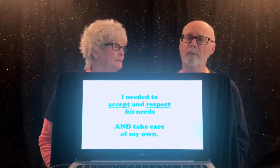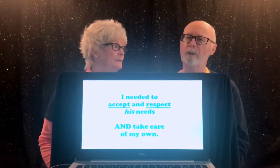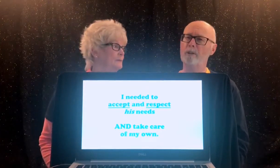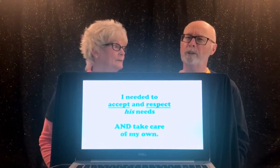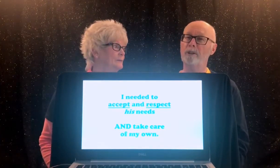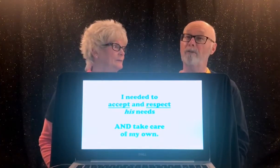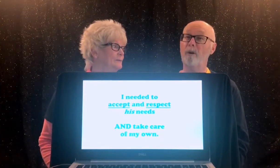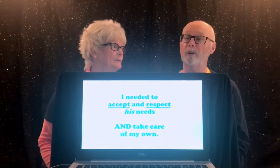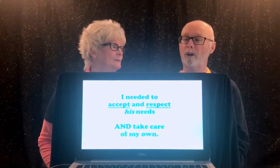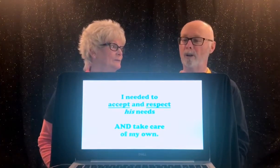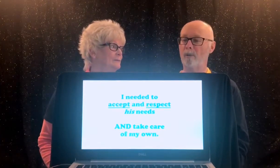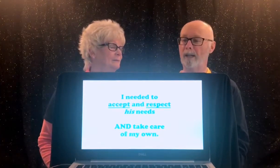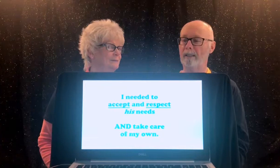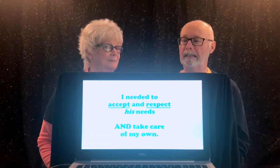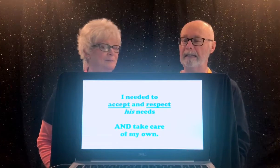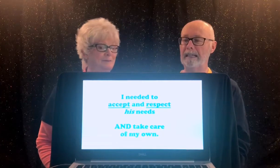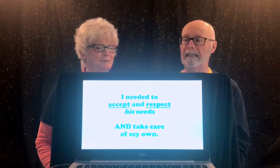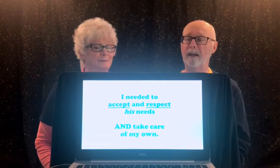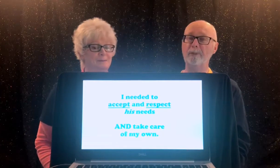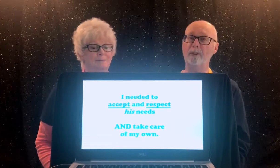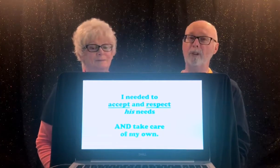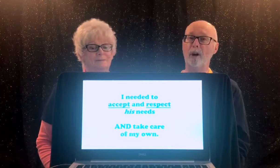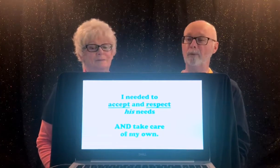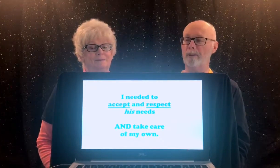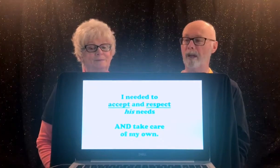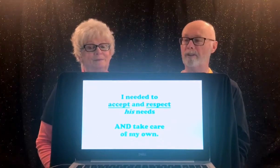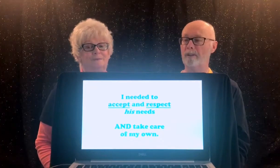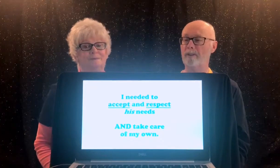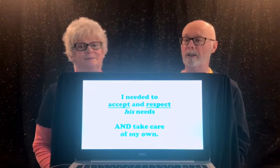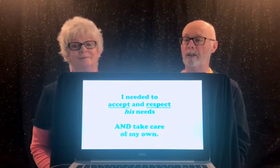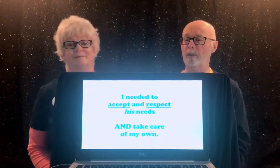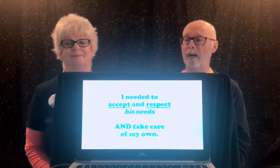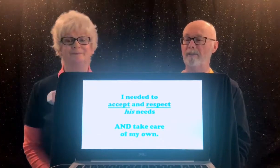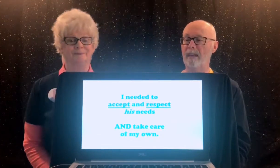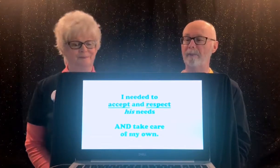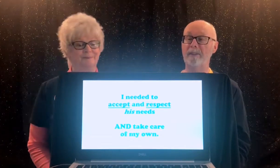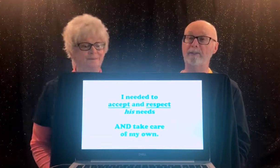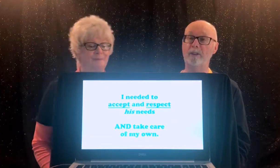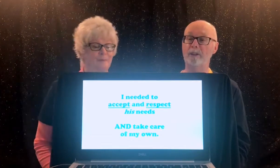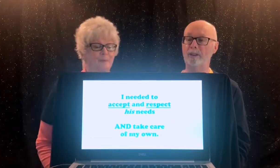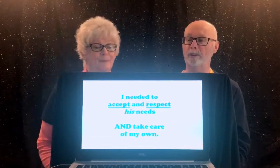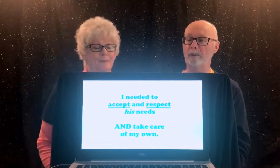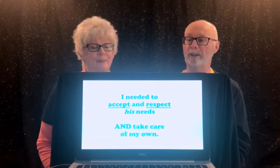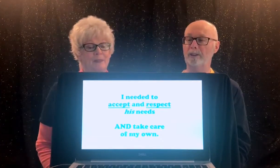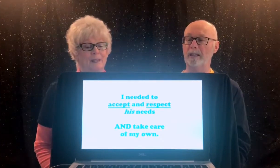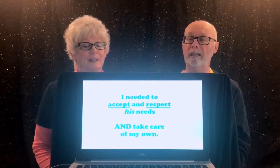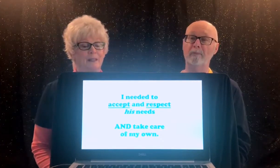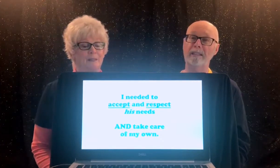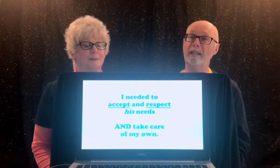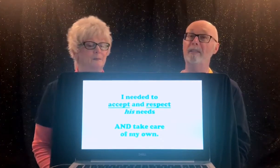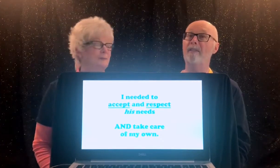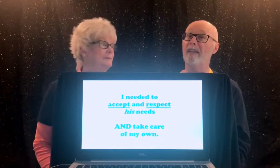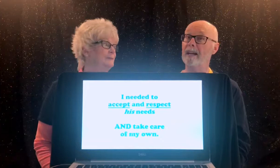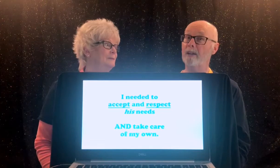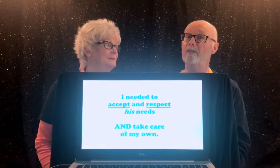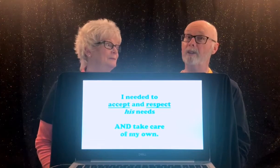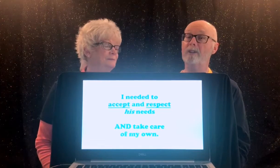someone who's just a phone call away. It helps to talk with others who have empathy for your situation because of their